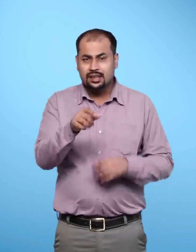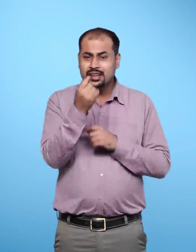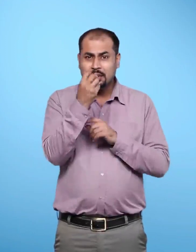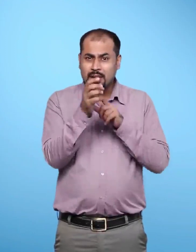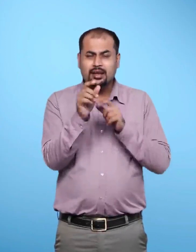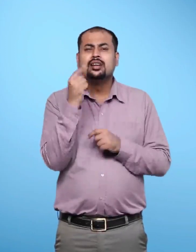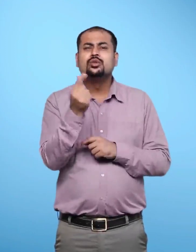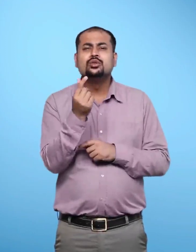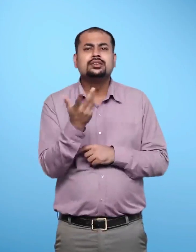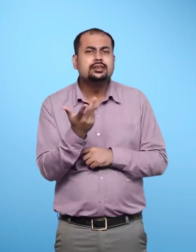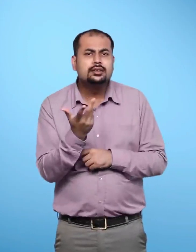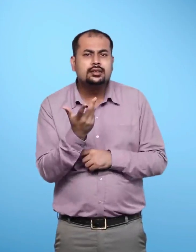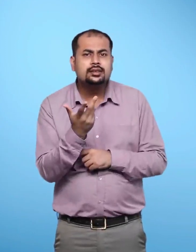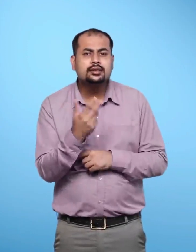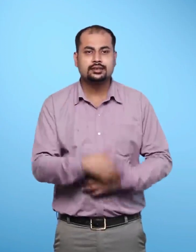What was the number used for?